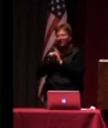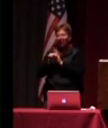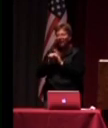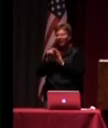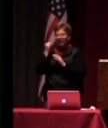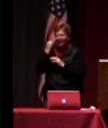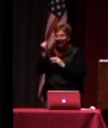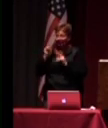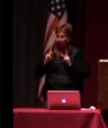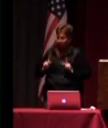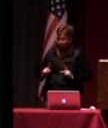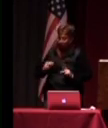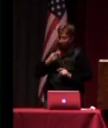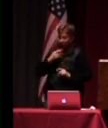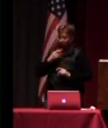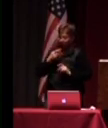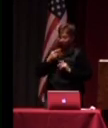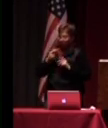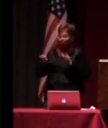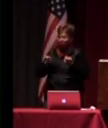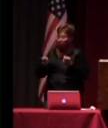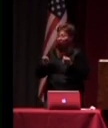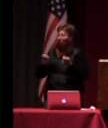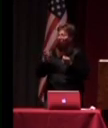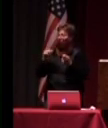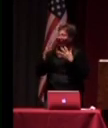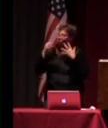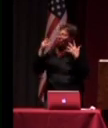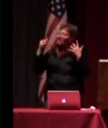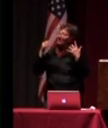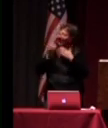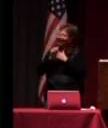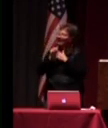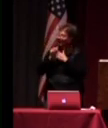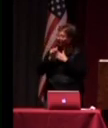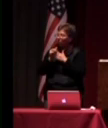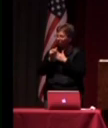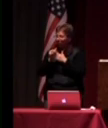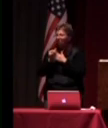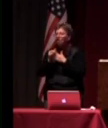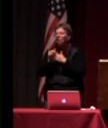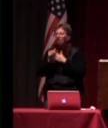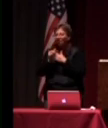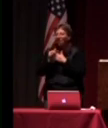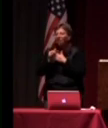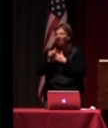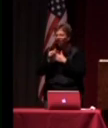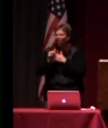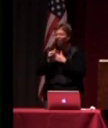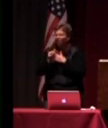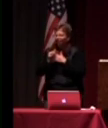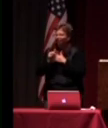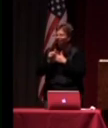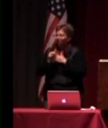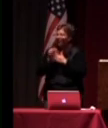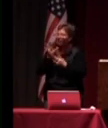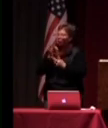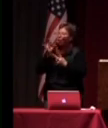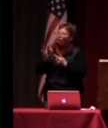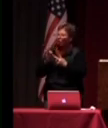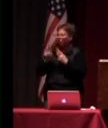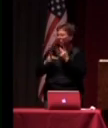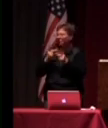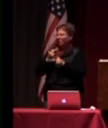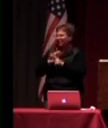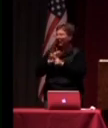of personal rule by a charismatic leader was not simply something to fall back on when democratic structures collapsed. It amounted to an alternate form of